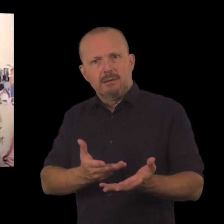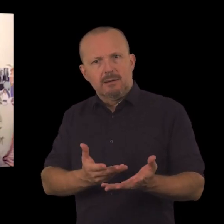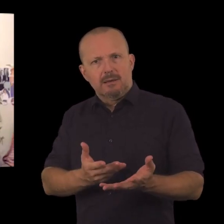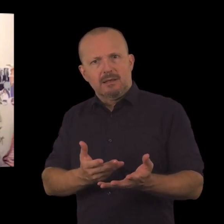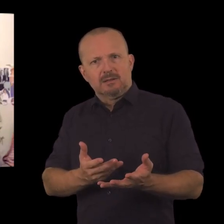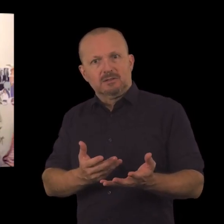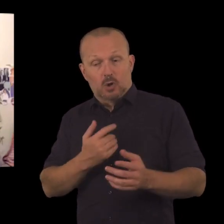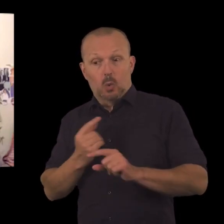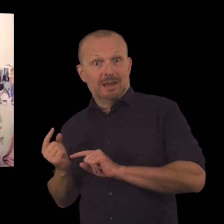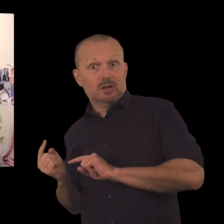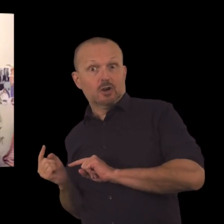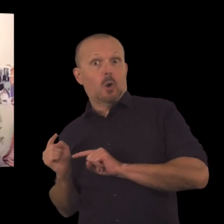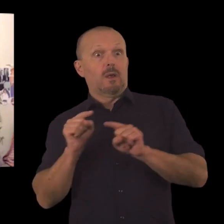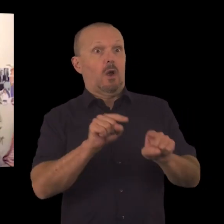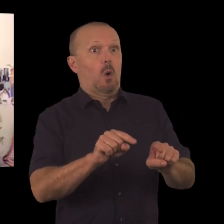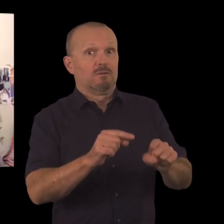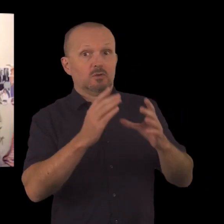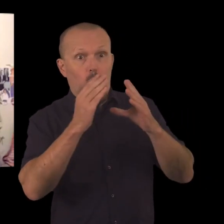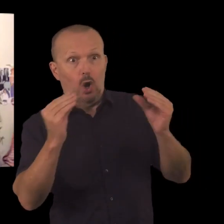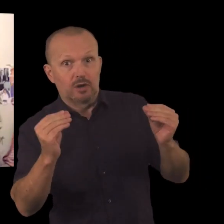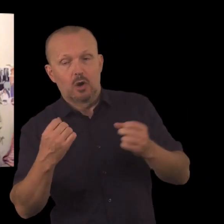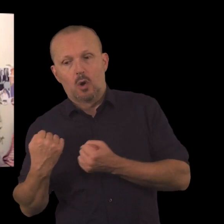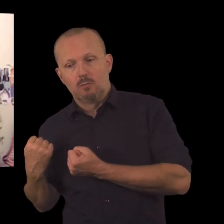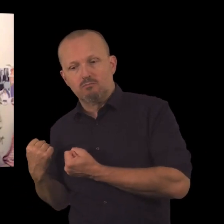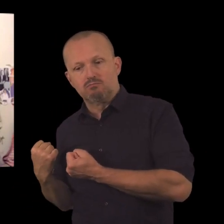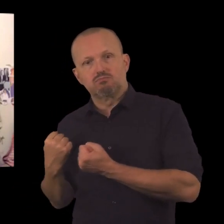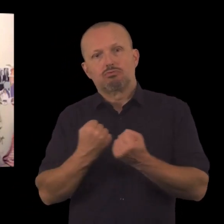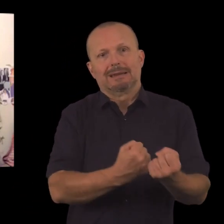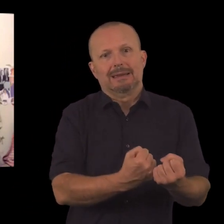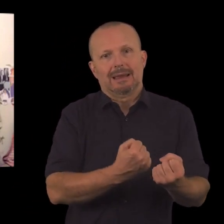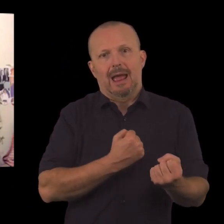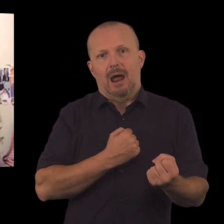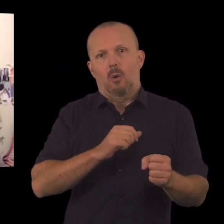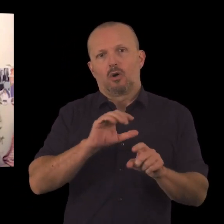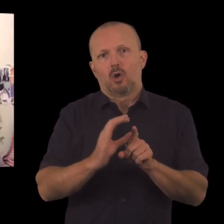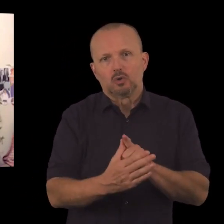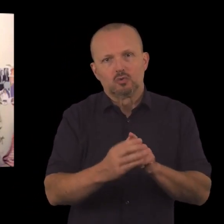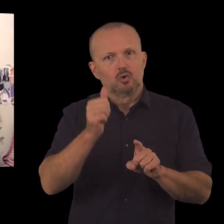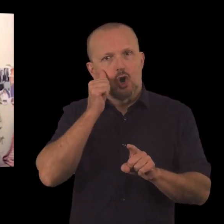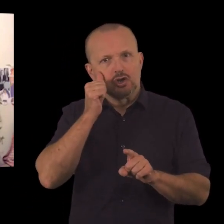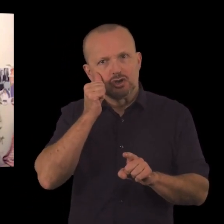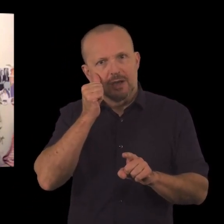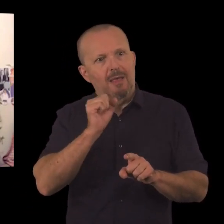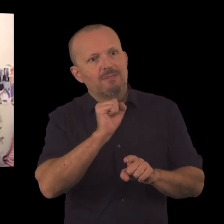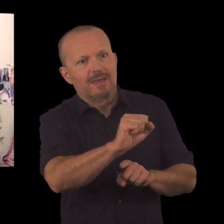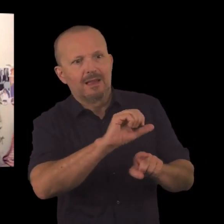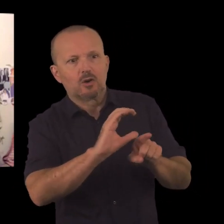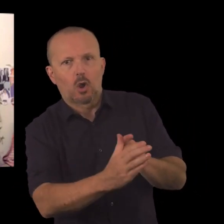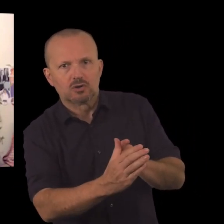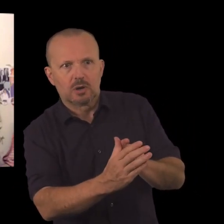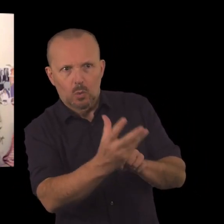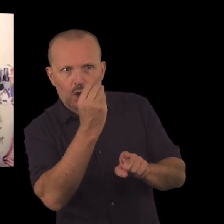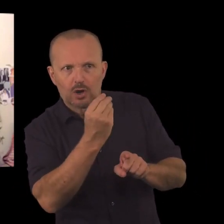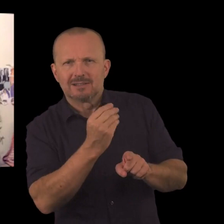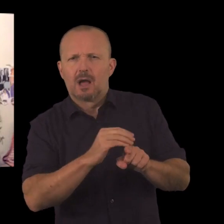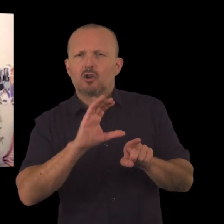meeting ourselves in your spaces. So you're talking about cultural trade when you go there, and these are